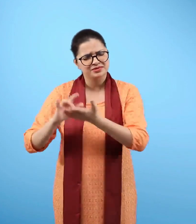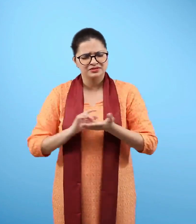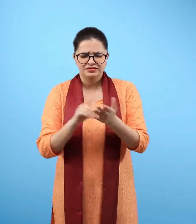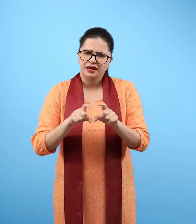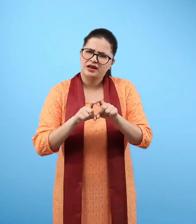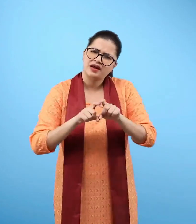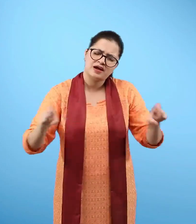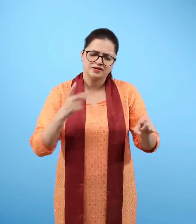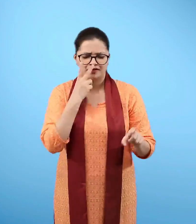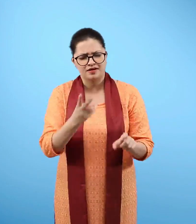visible,